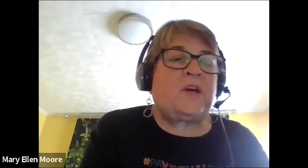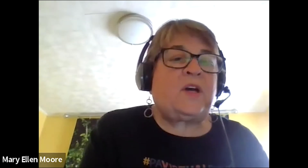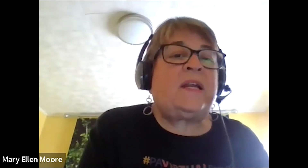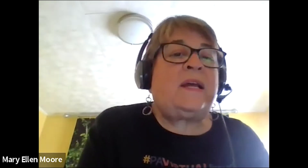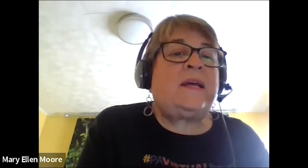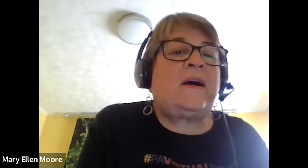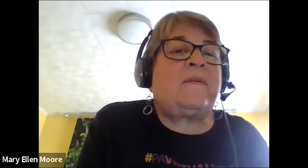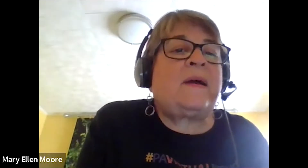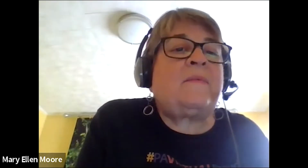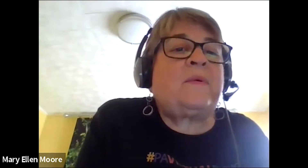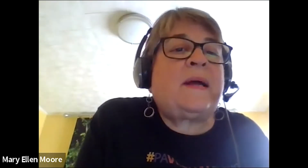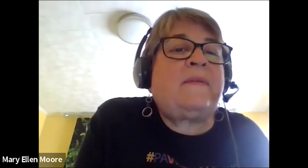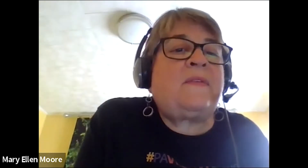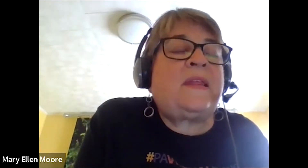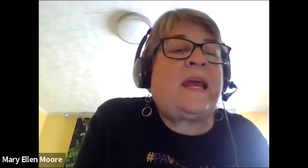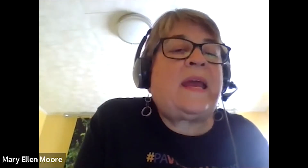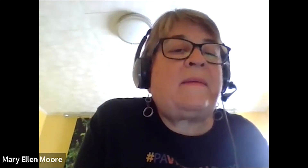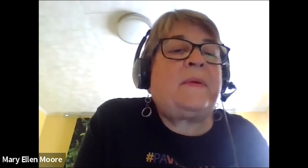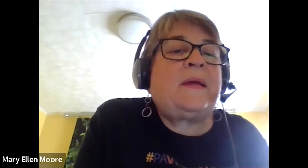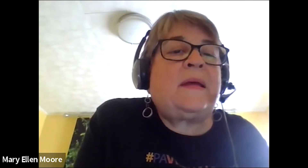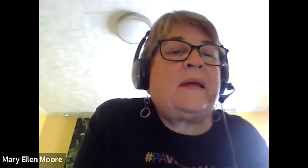Good. All right, we're ready for the name.